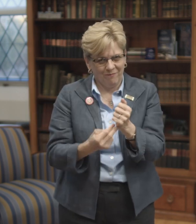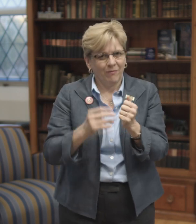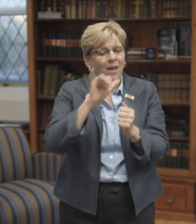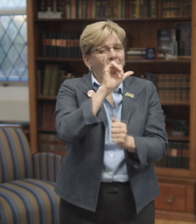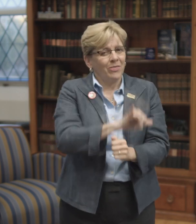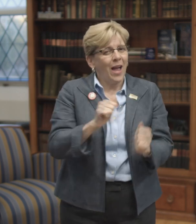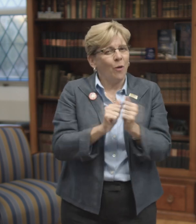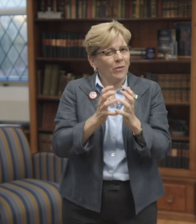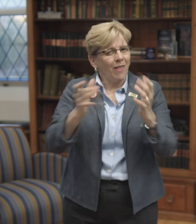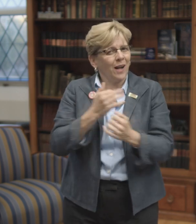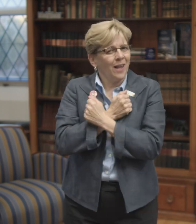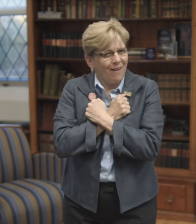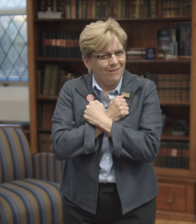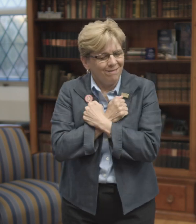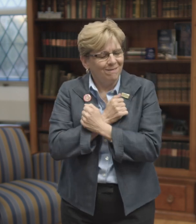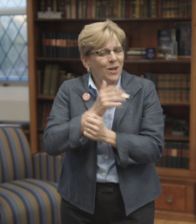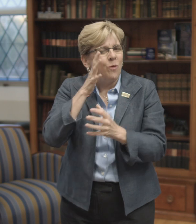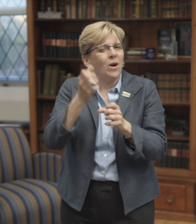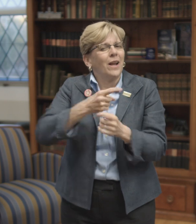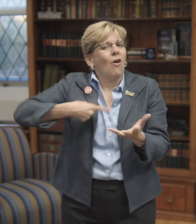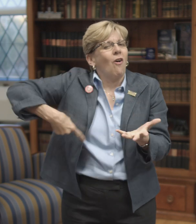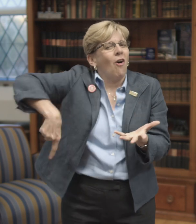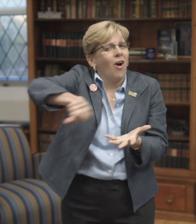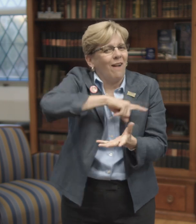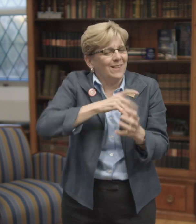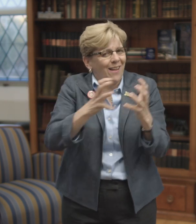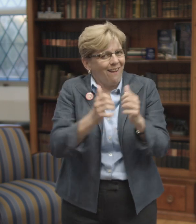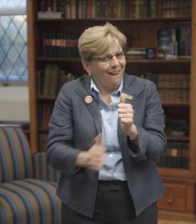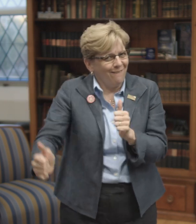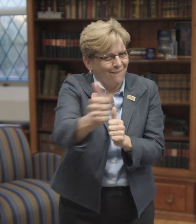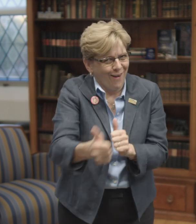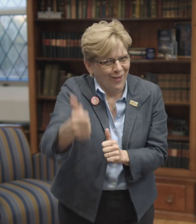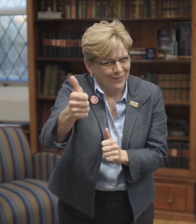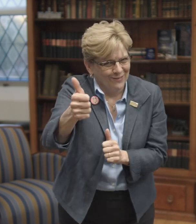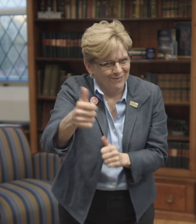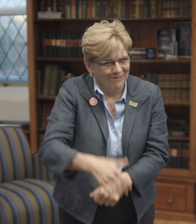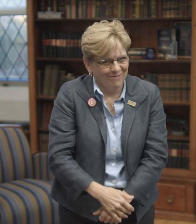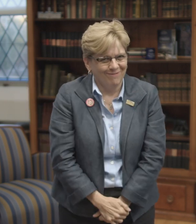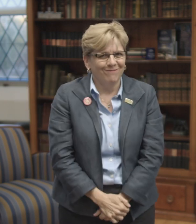can include both. That, along with a lot of love, will take all of us a lot further.